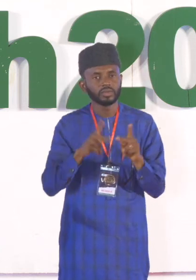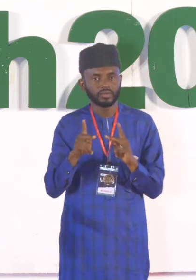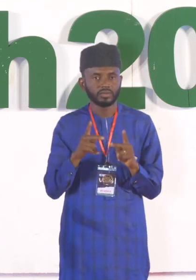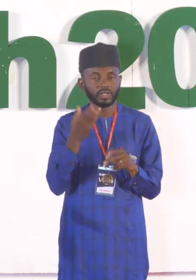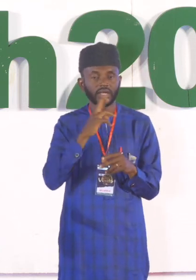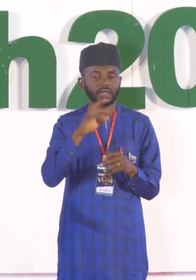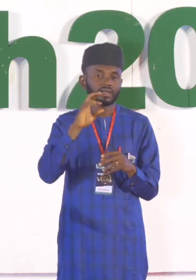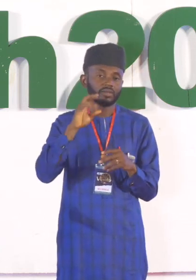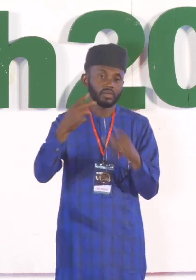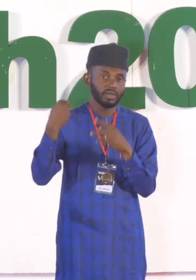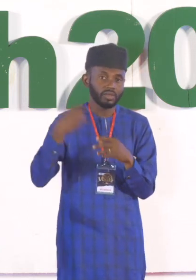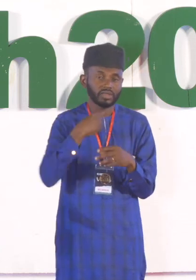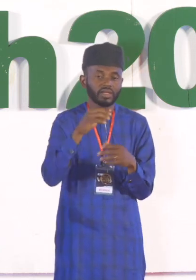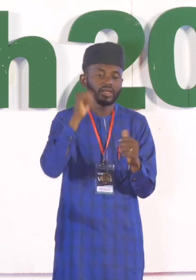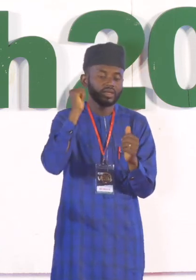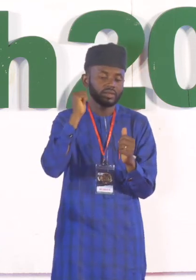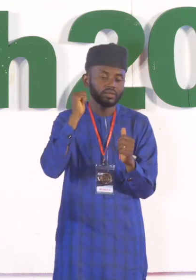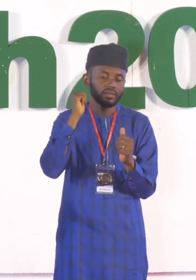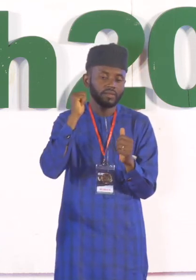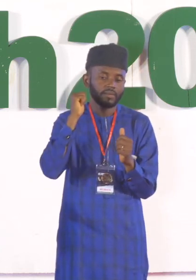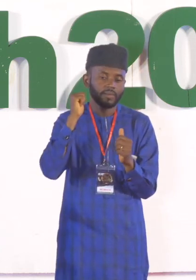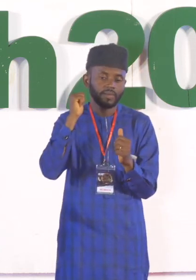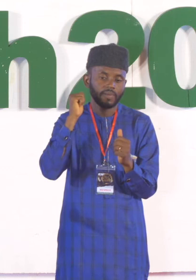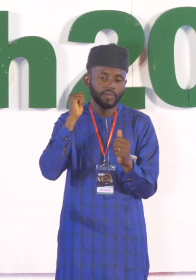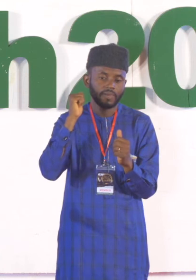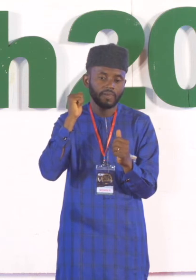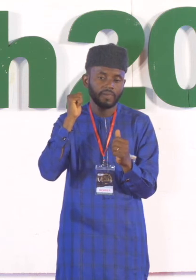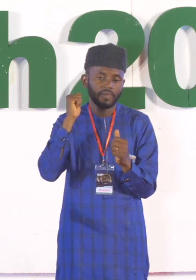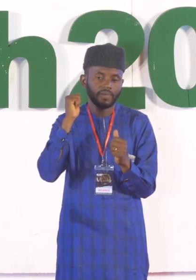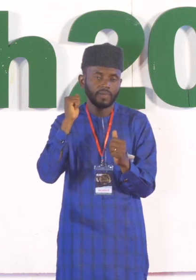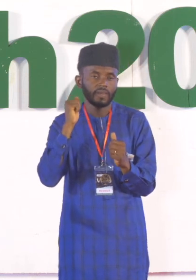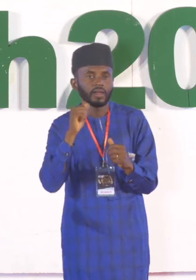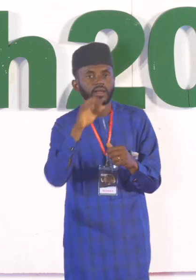in each thousand, 70,000. It means 70,000 times.